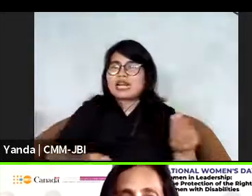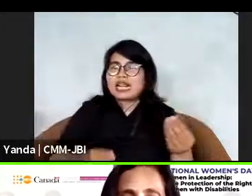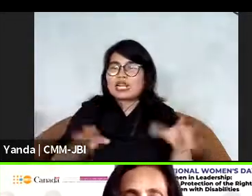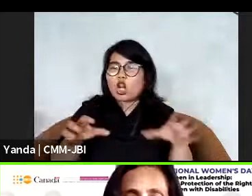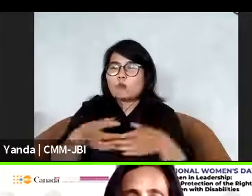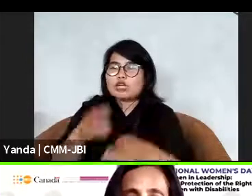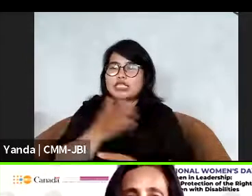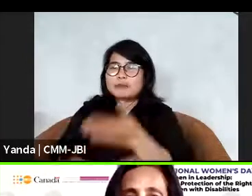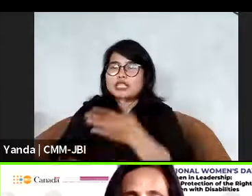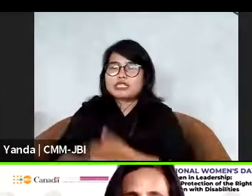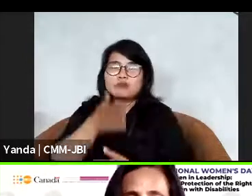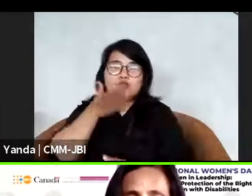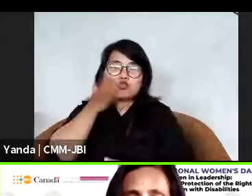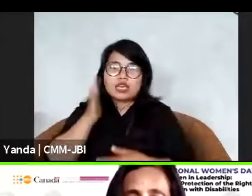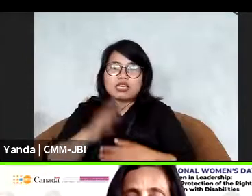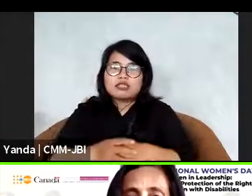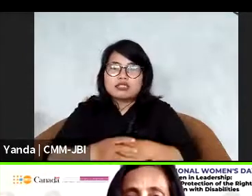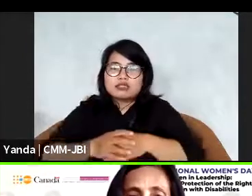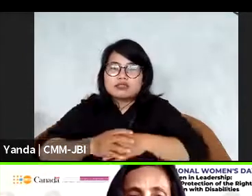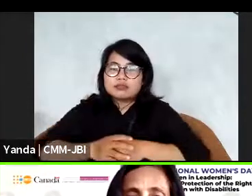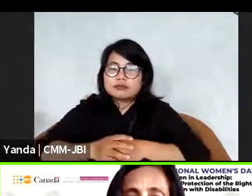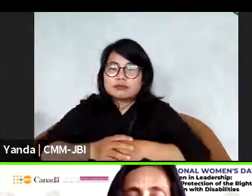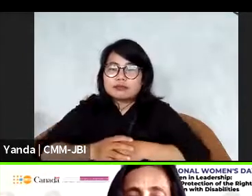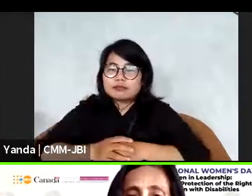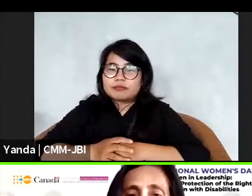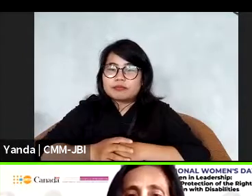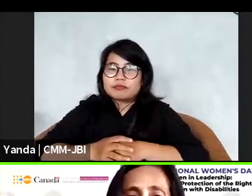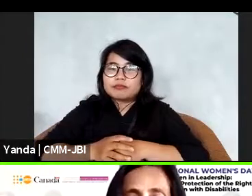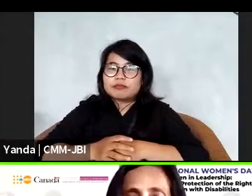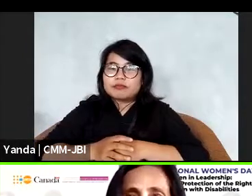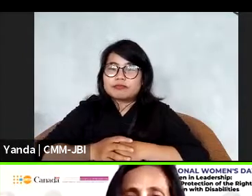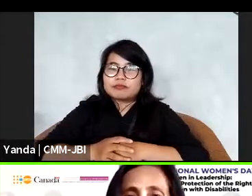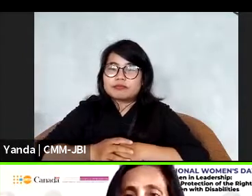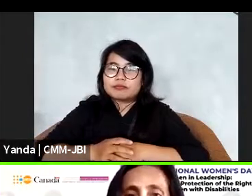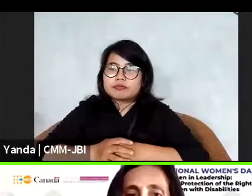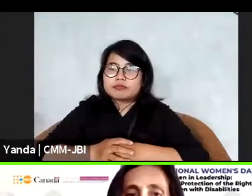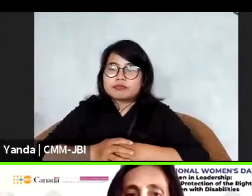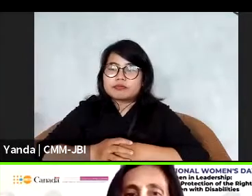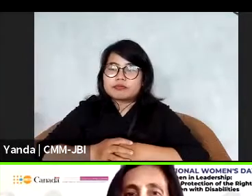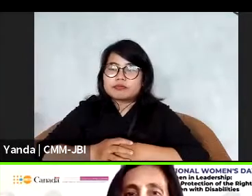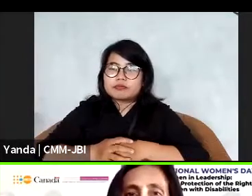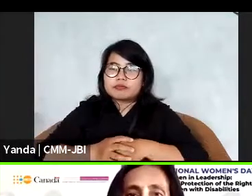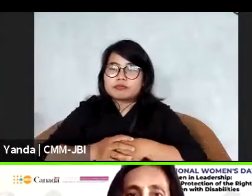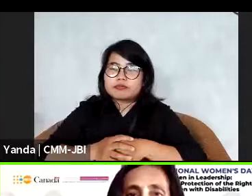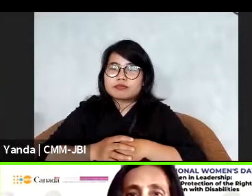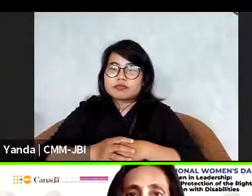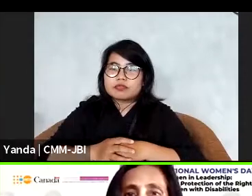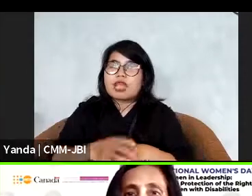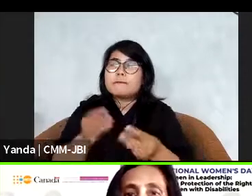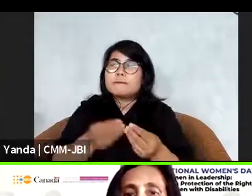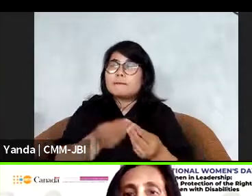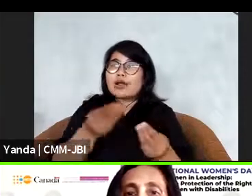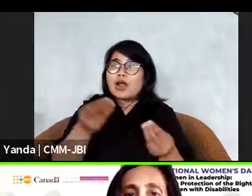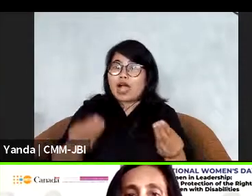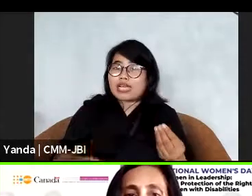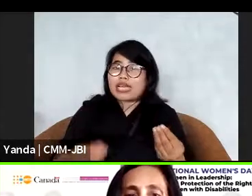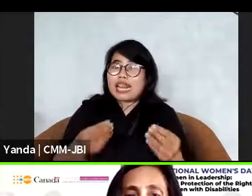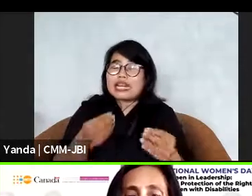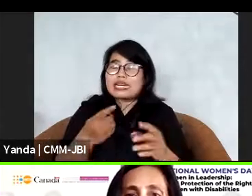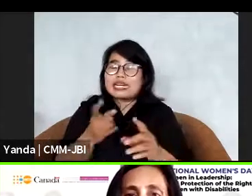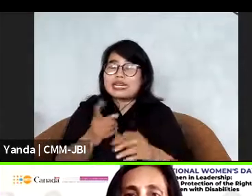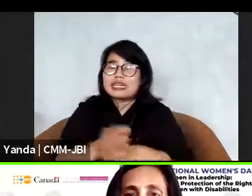Youth Network anak the best websites Z MP3 Kyle and international development